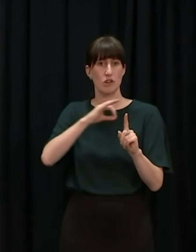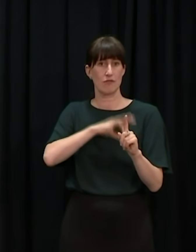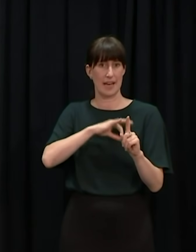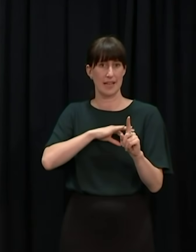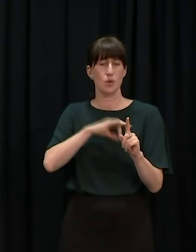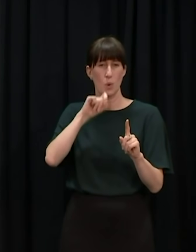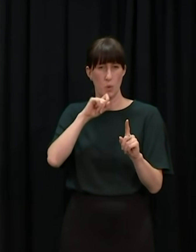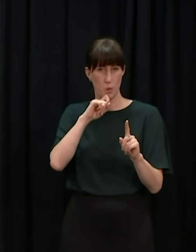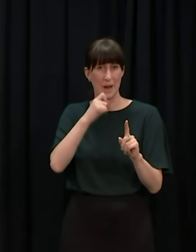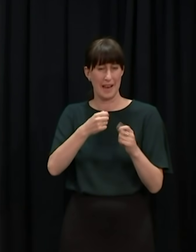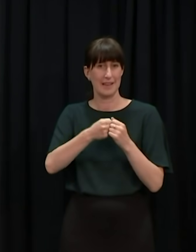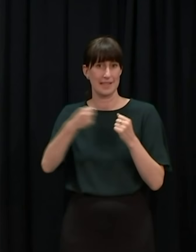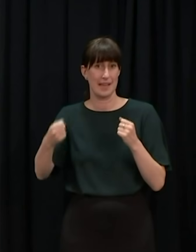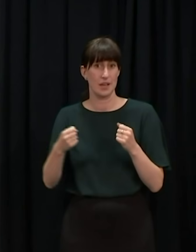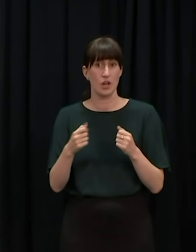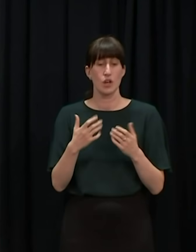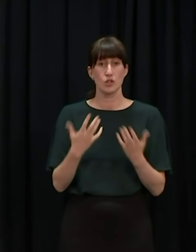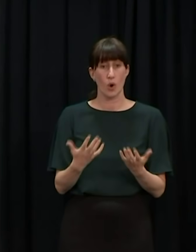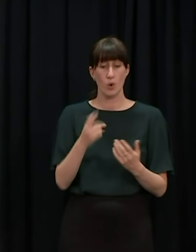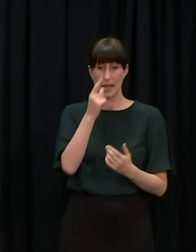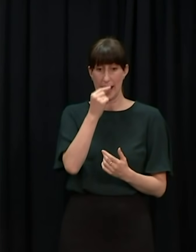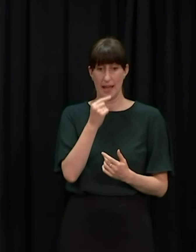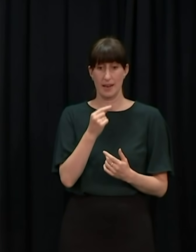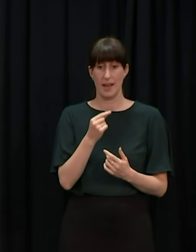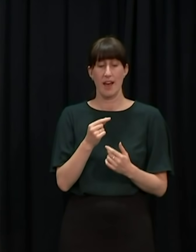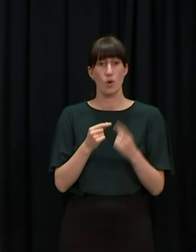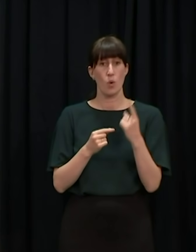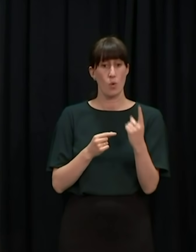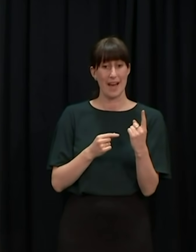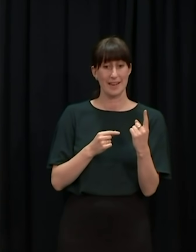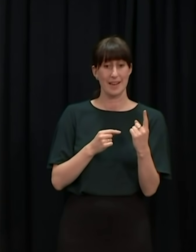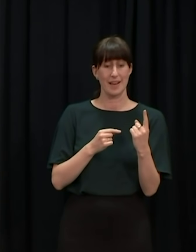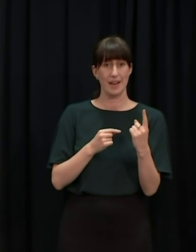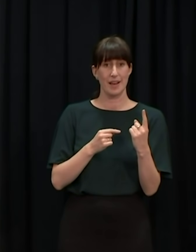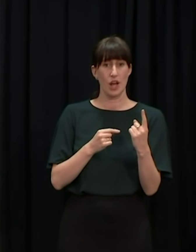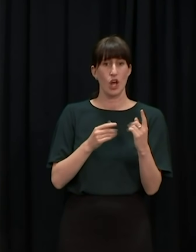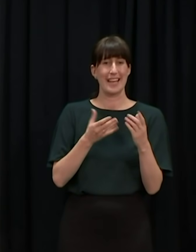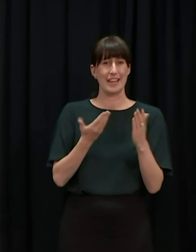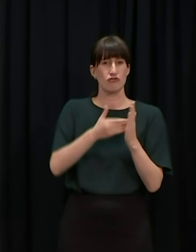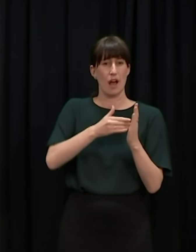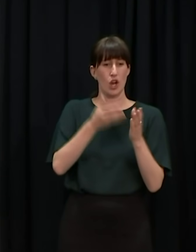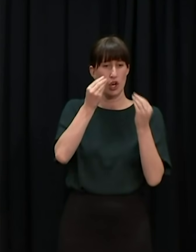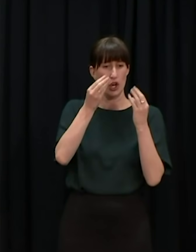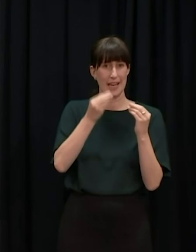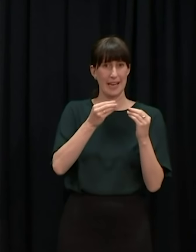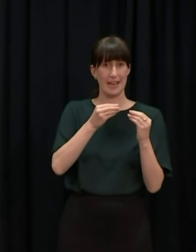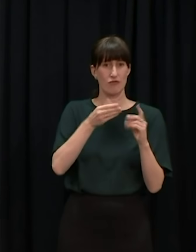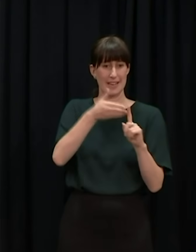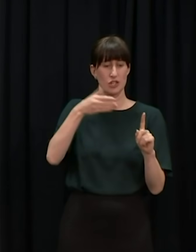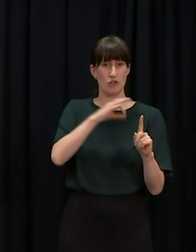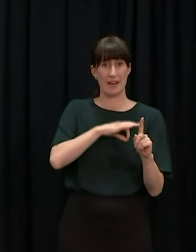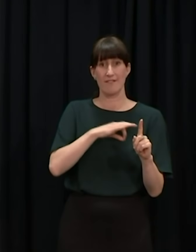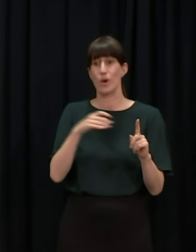that. They'll now be able to get one learning recognition credit for every 4 credits that they achieve through their assessments in this school